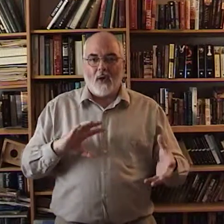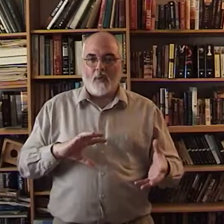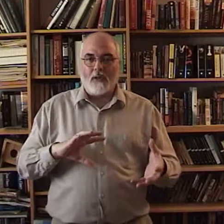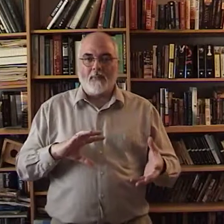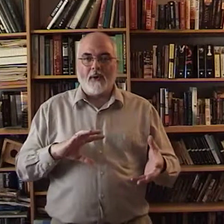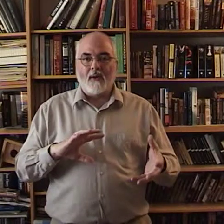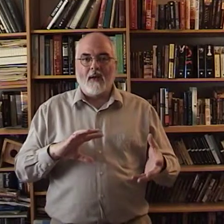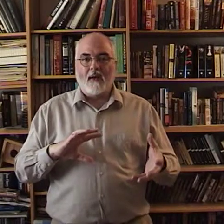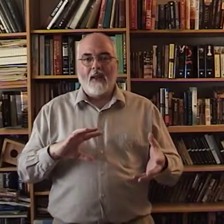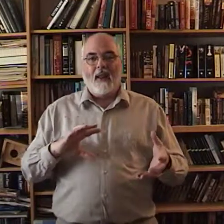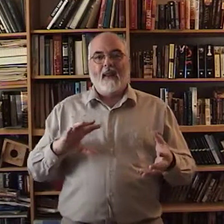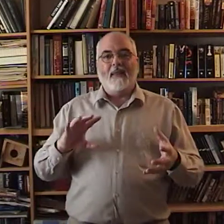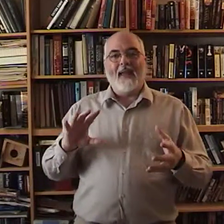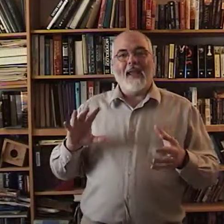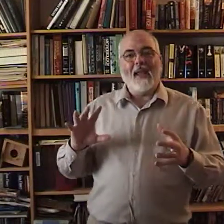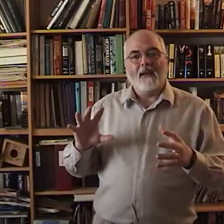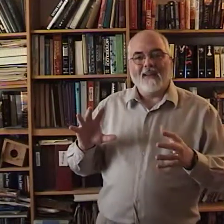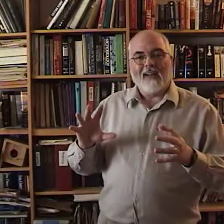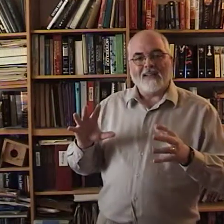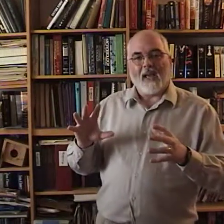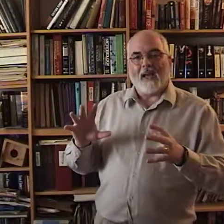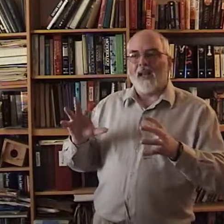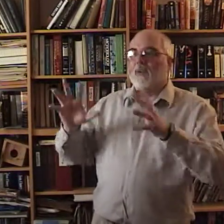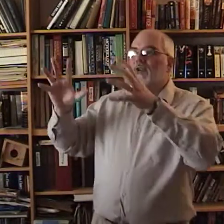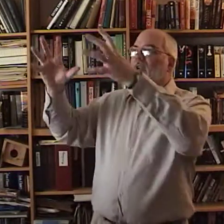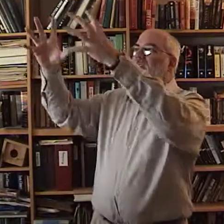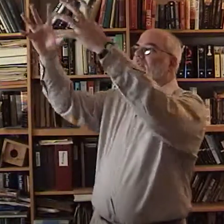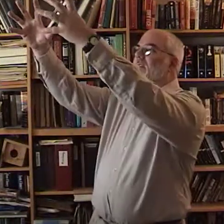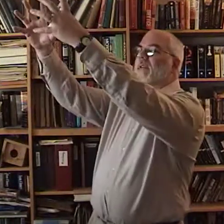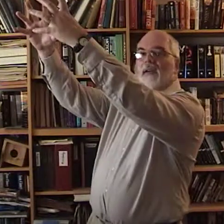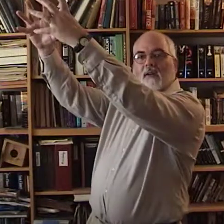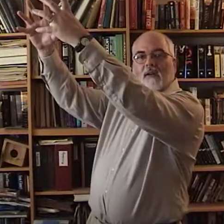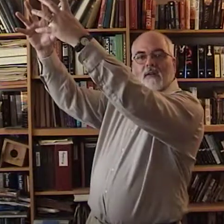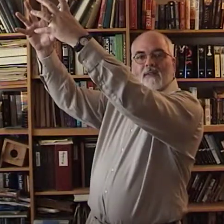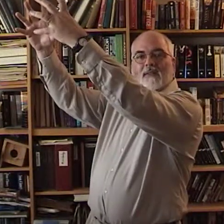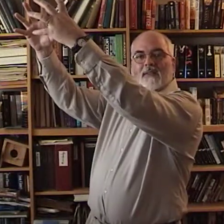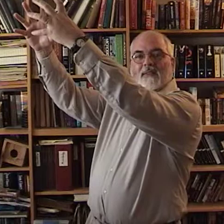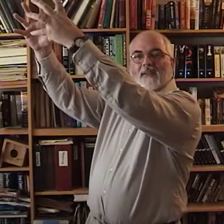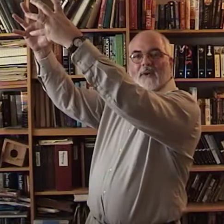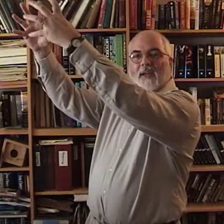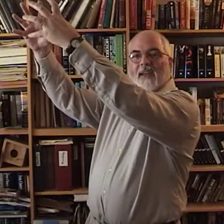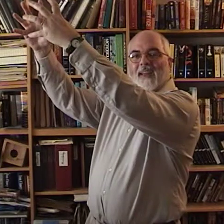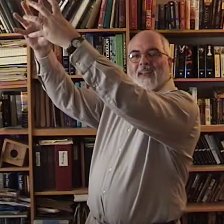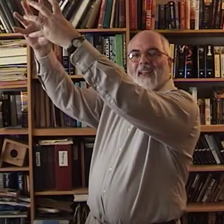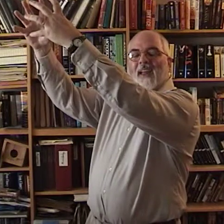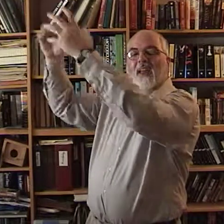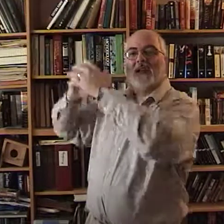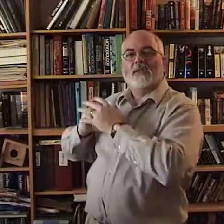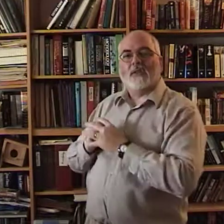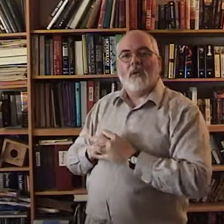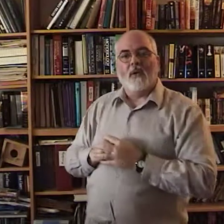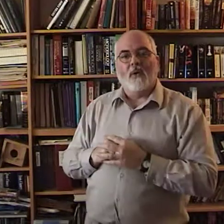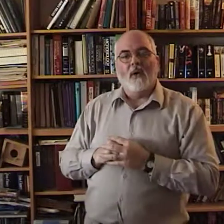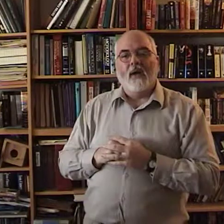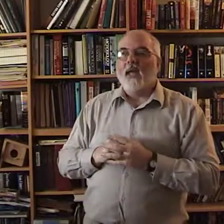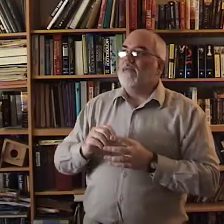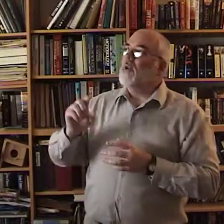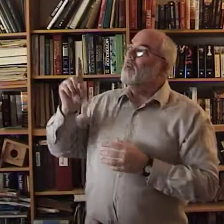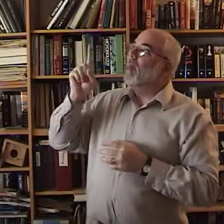Holy Spirit, they, in sign language, live here. Okay, so if you